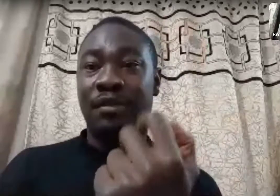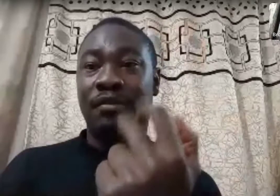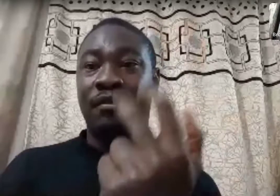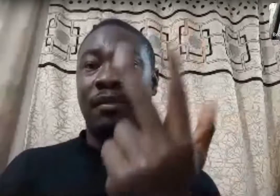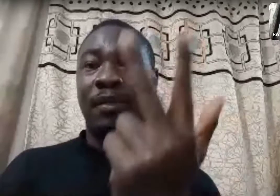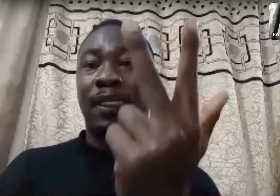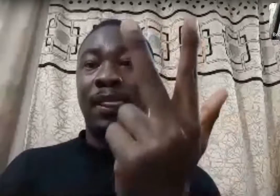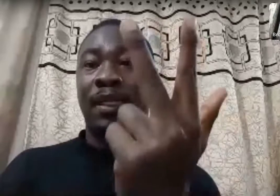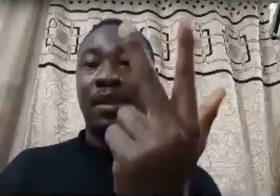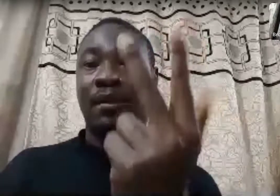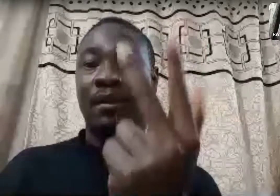13.